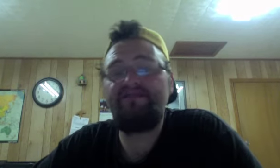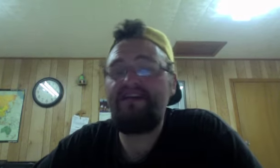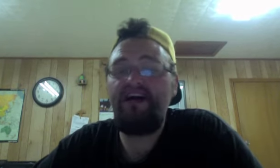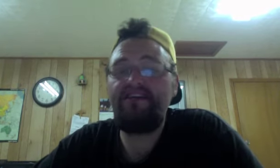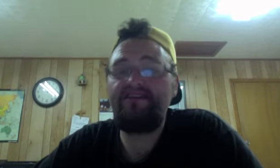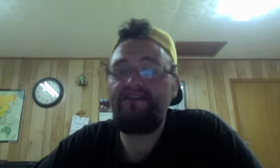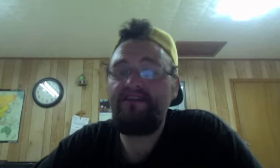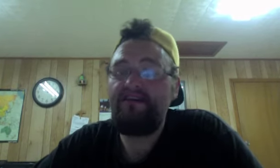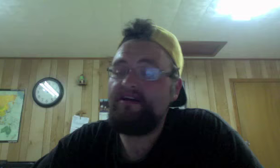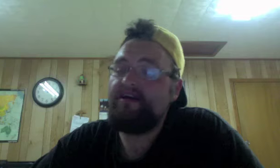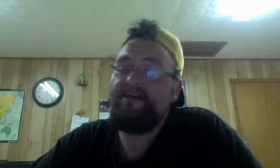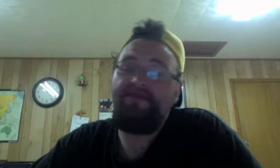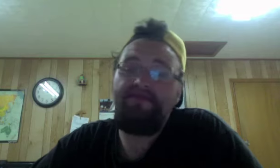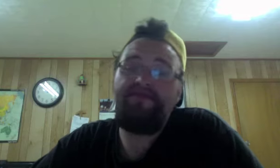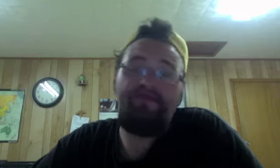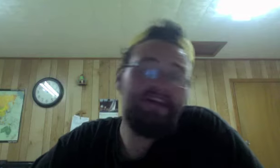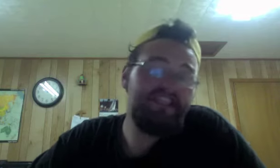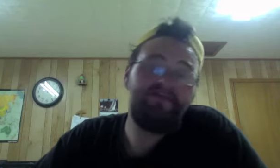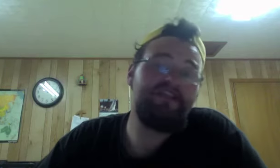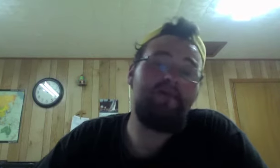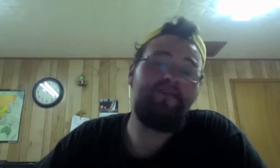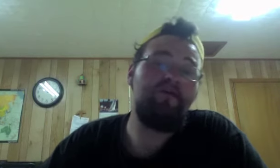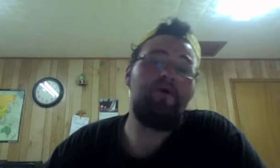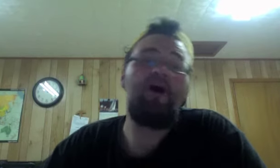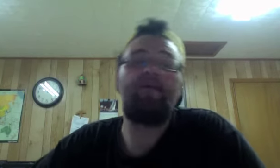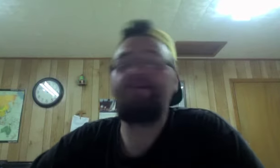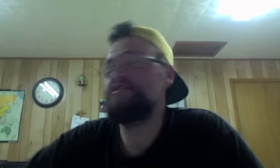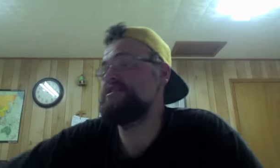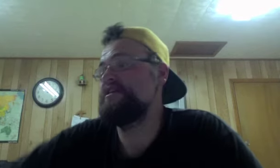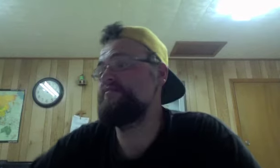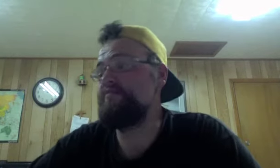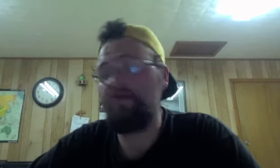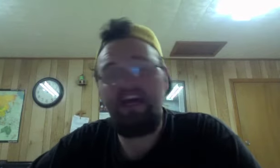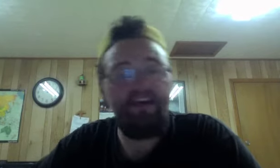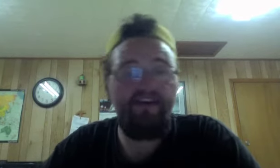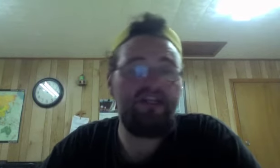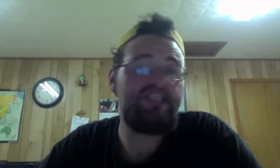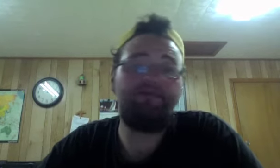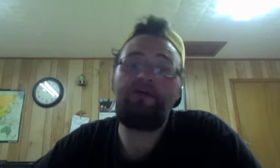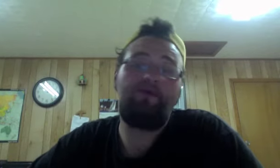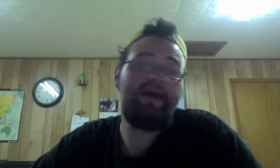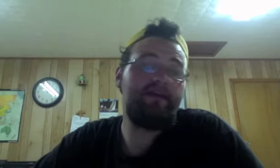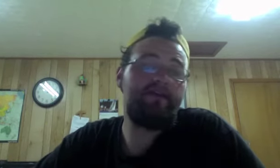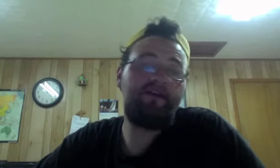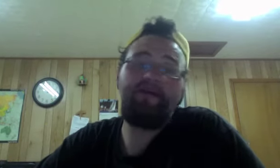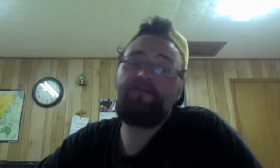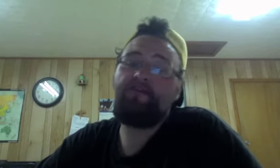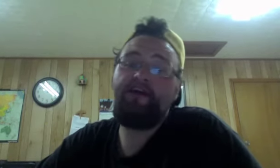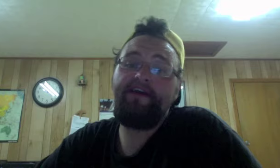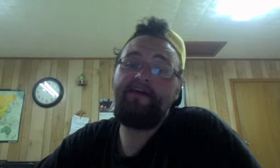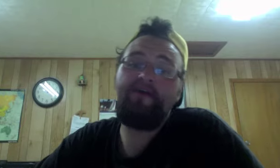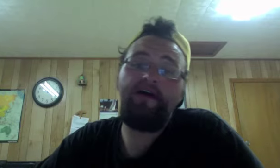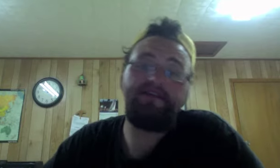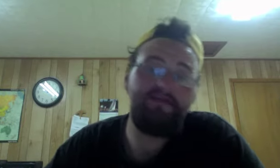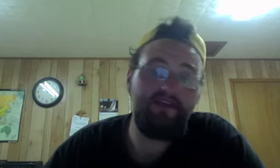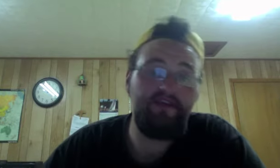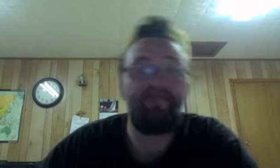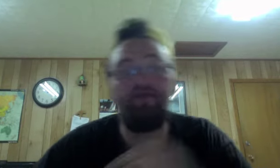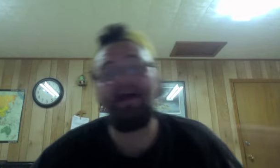because this team was not built well I mean this team a year ago this team looked great they're coming off a great year but seems like the year before that